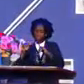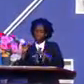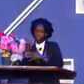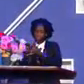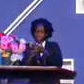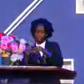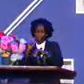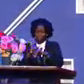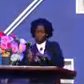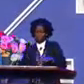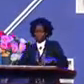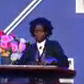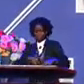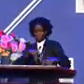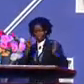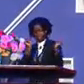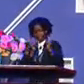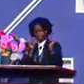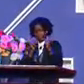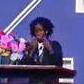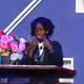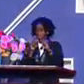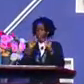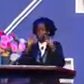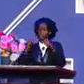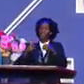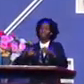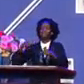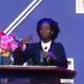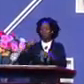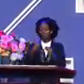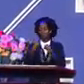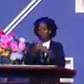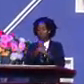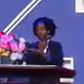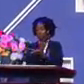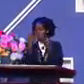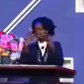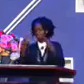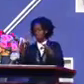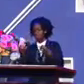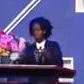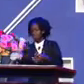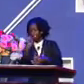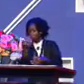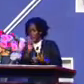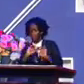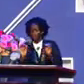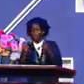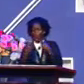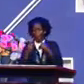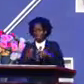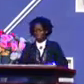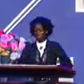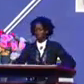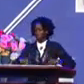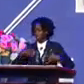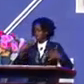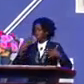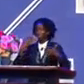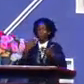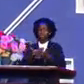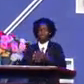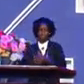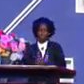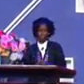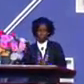nga tawulira bulumi na era ng'asobola okubeerawo nga taliku pain killers. We've been on that treatment